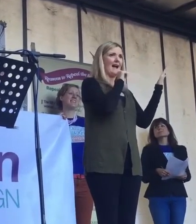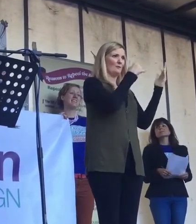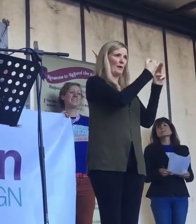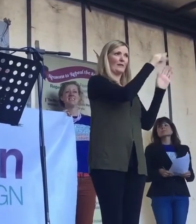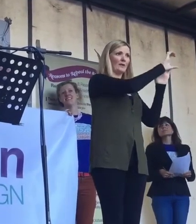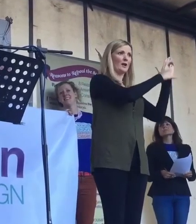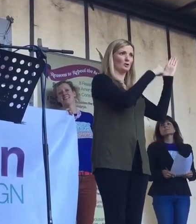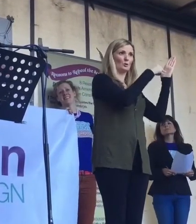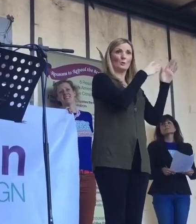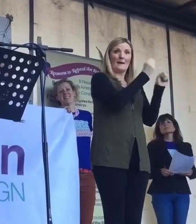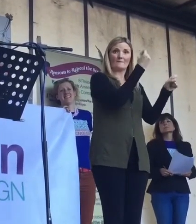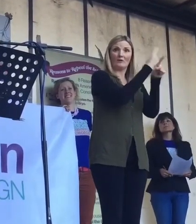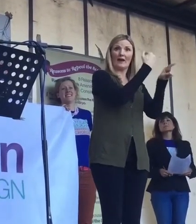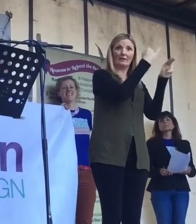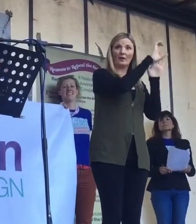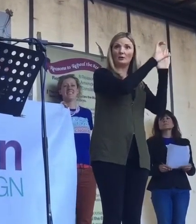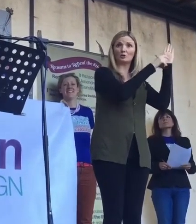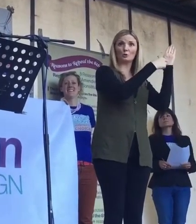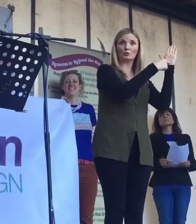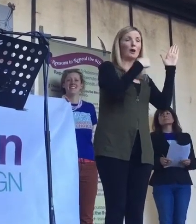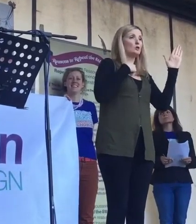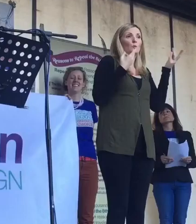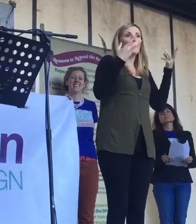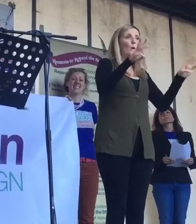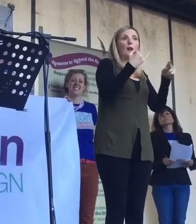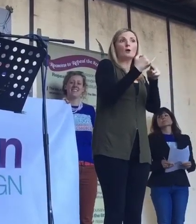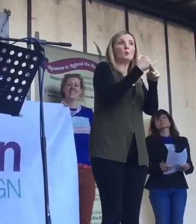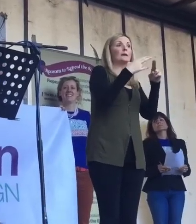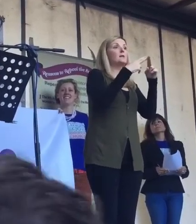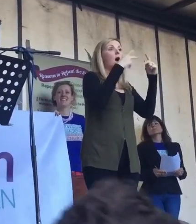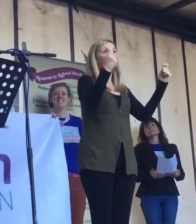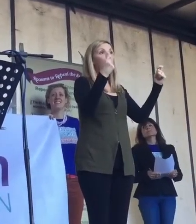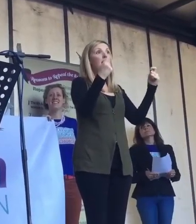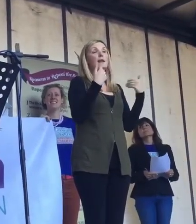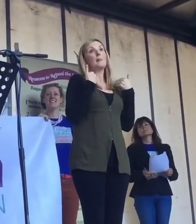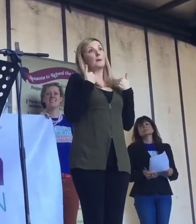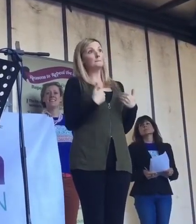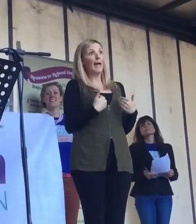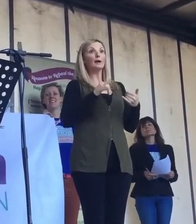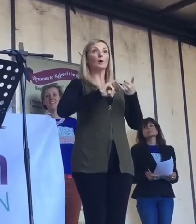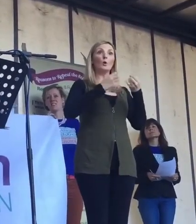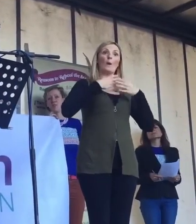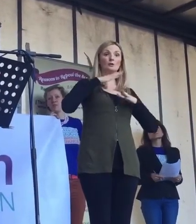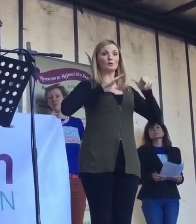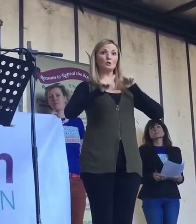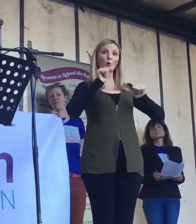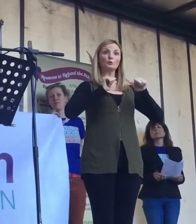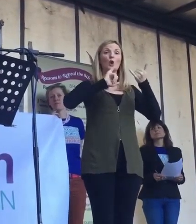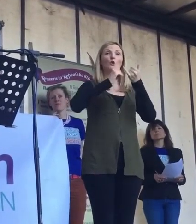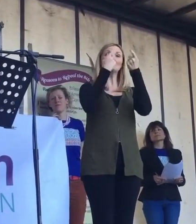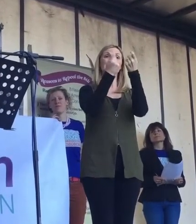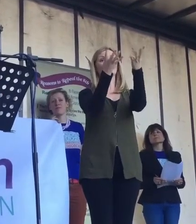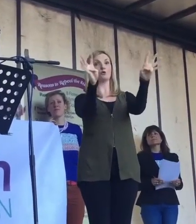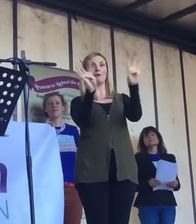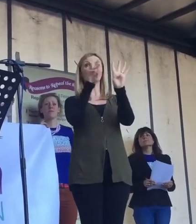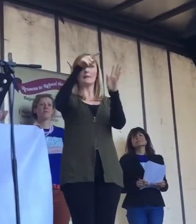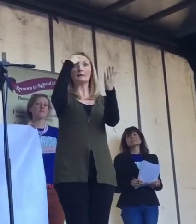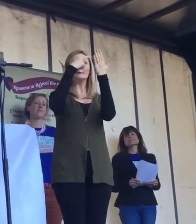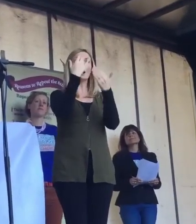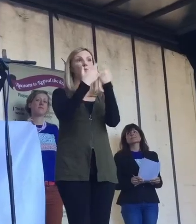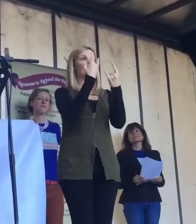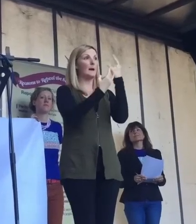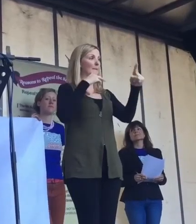they never did. We're not going to wait until the men in suits sit around and decide what